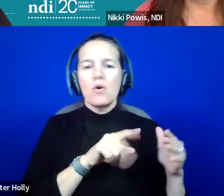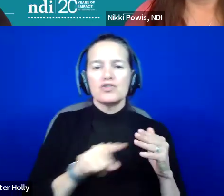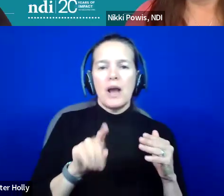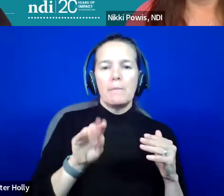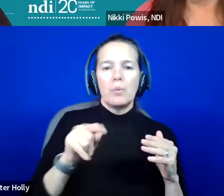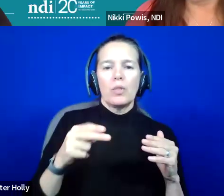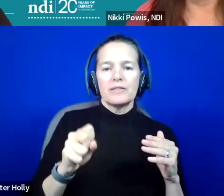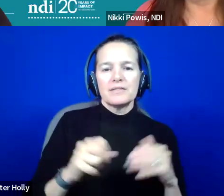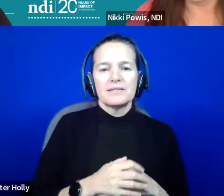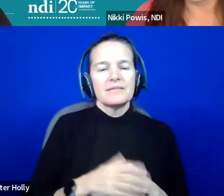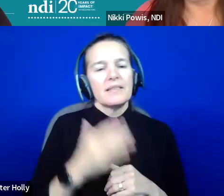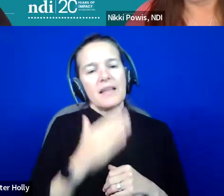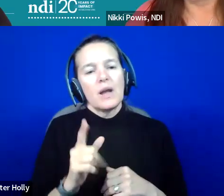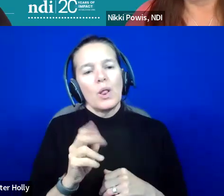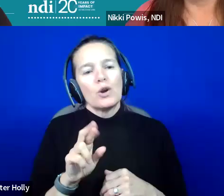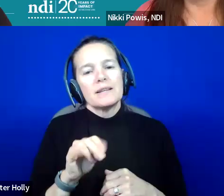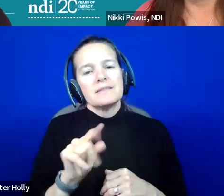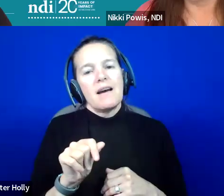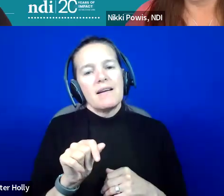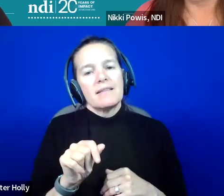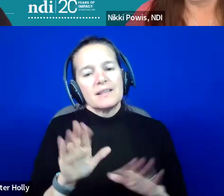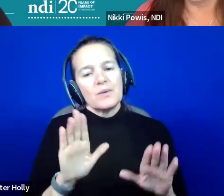booths. And Lorinda, thank you so much again. It's